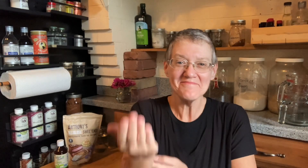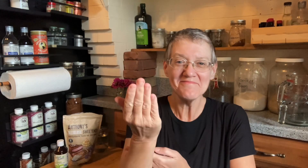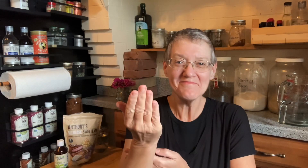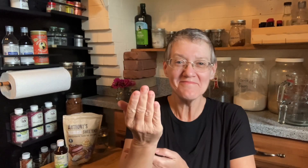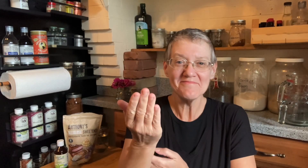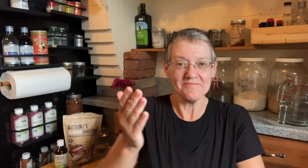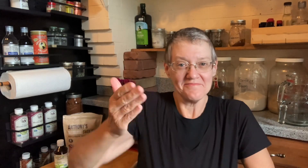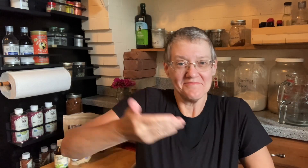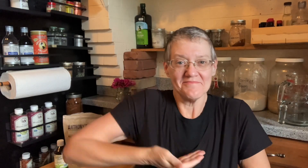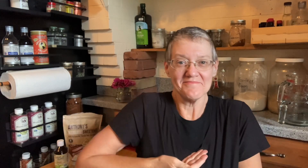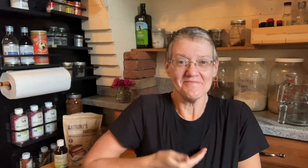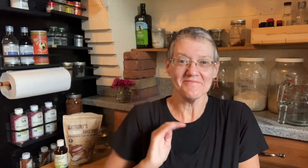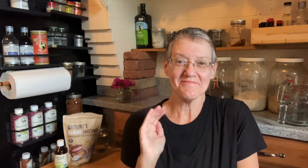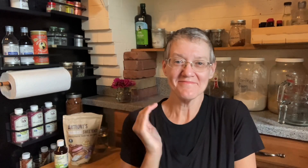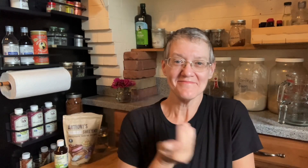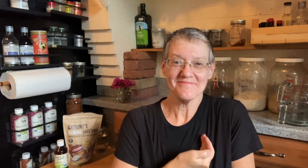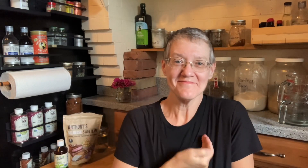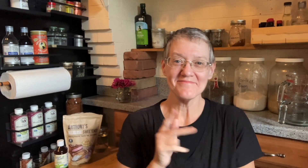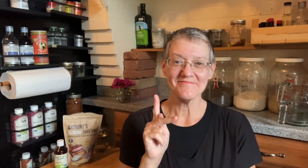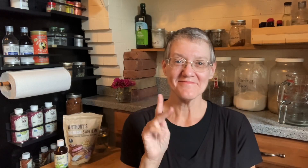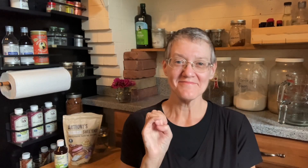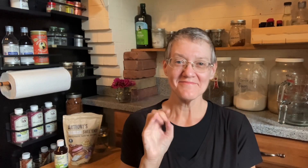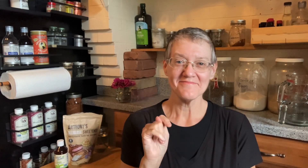Good morning. Welcome to our Keto Kitchen.